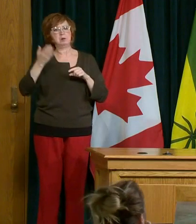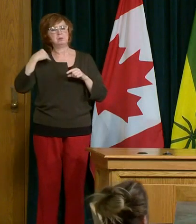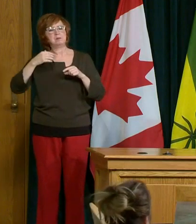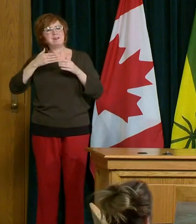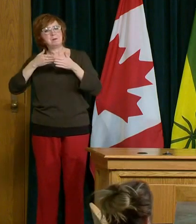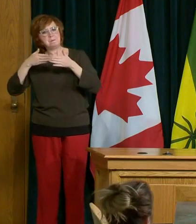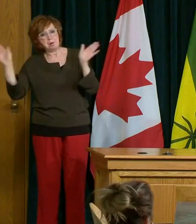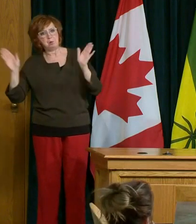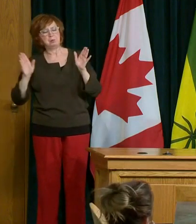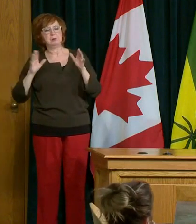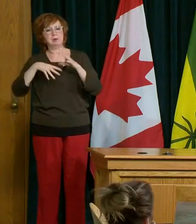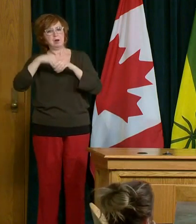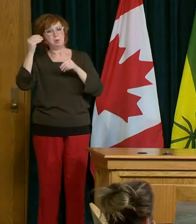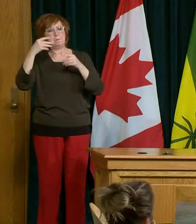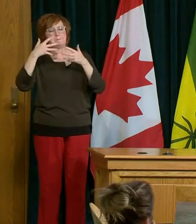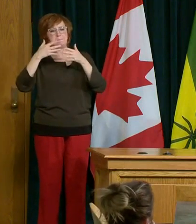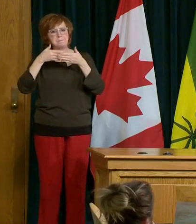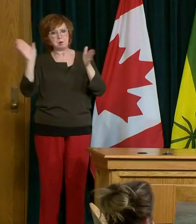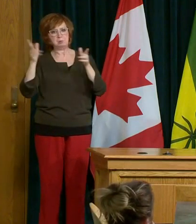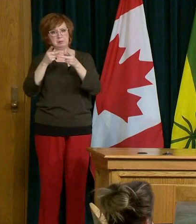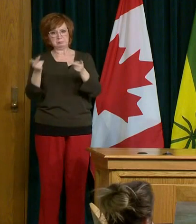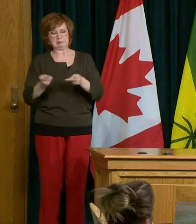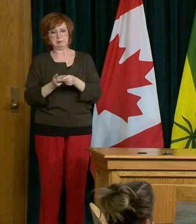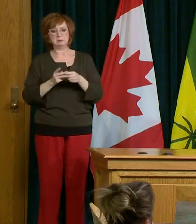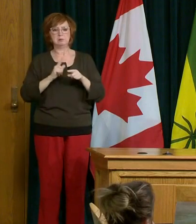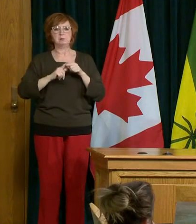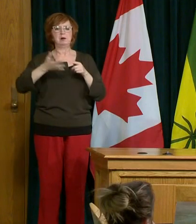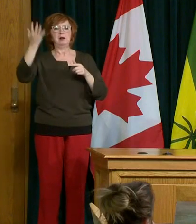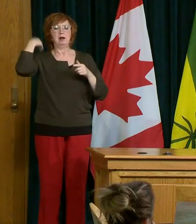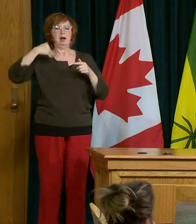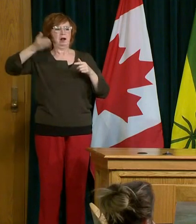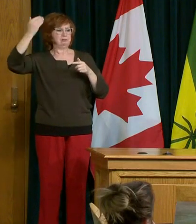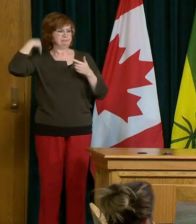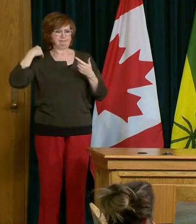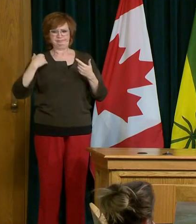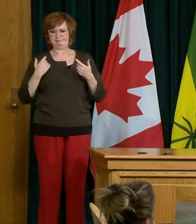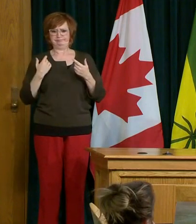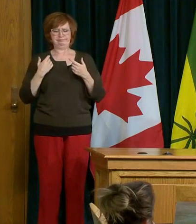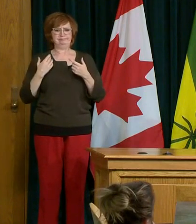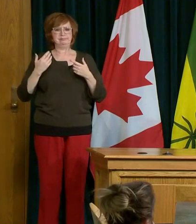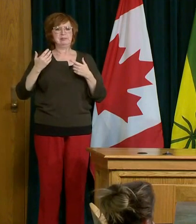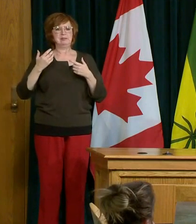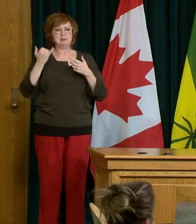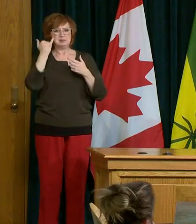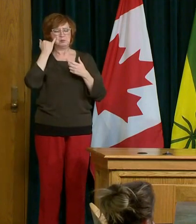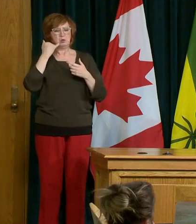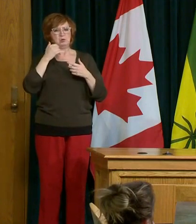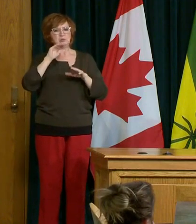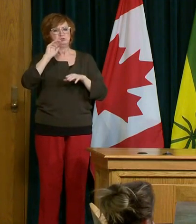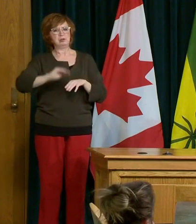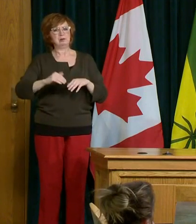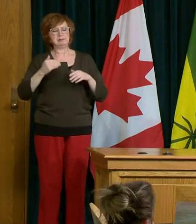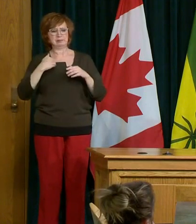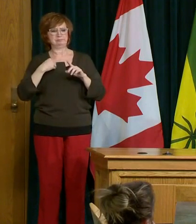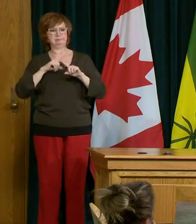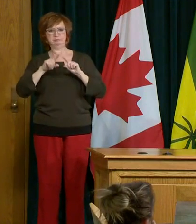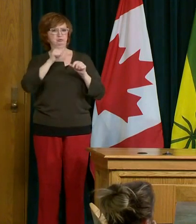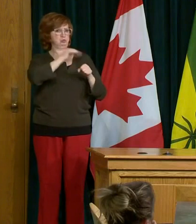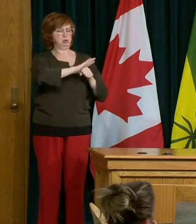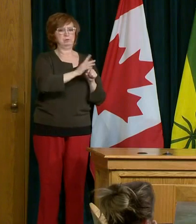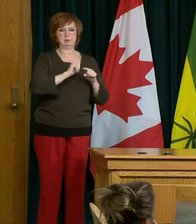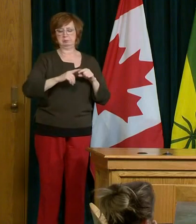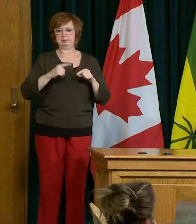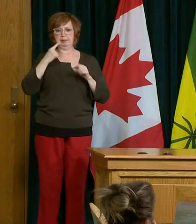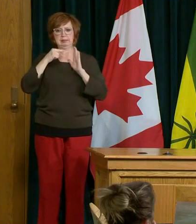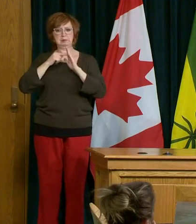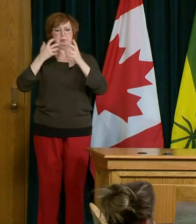If a child with measles went to an ER or went to a public venue, and we'll continue obviously to do that with COVID